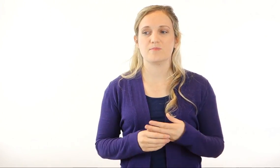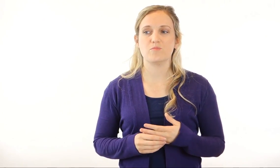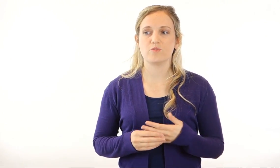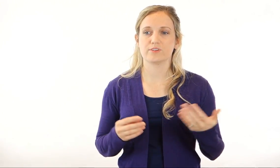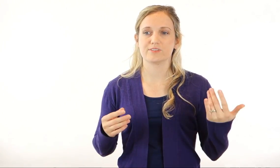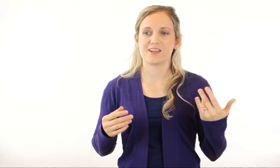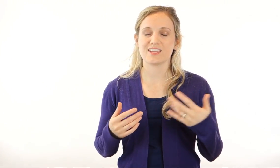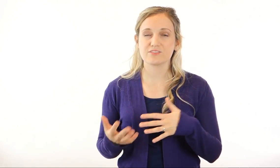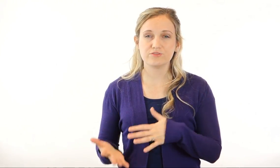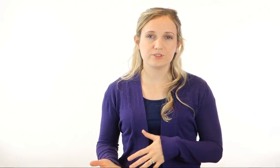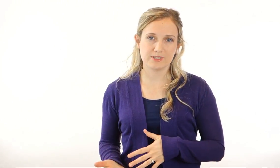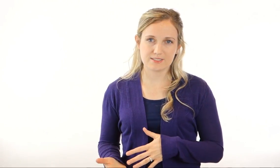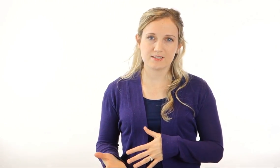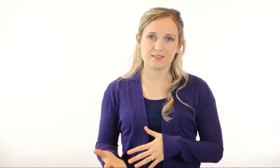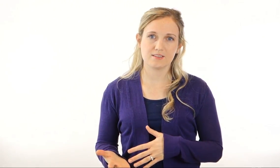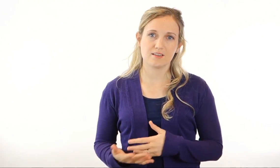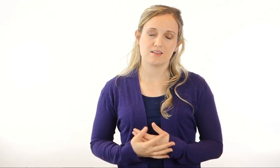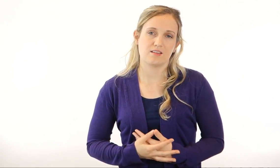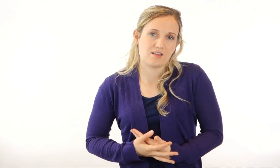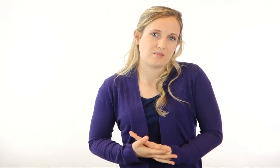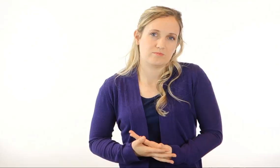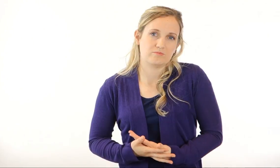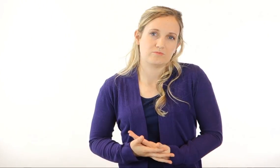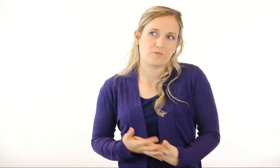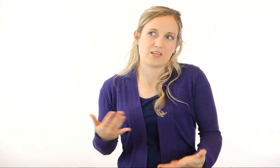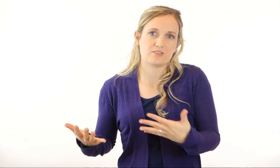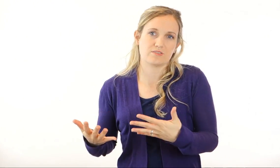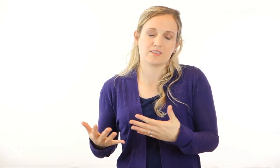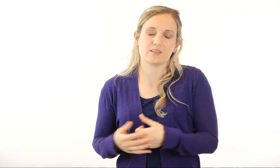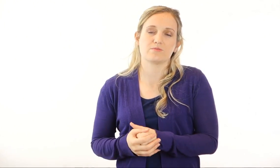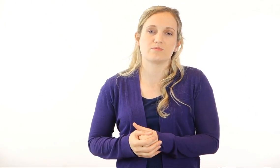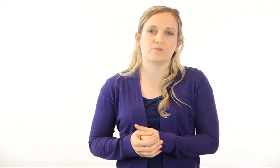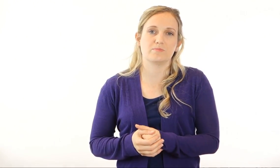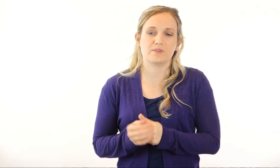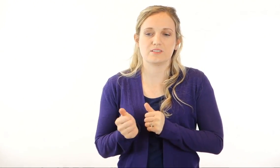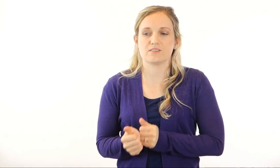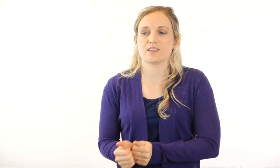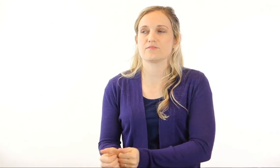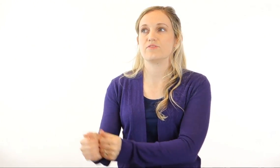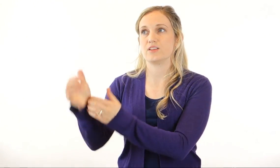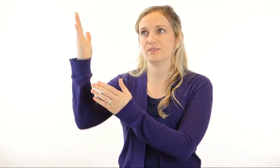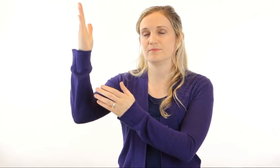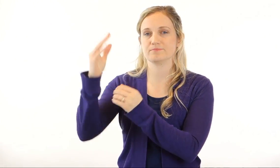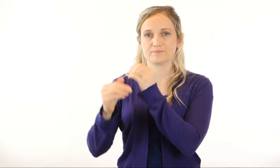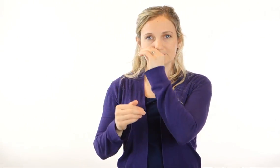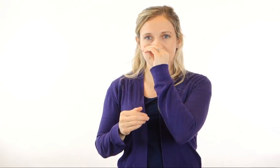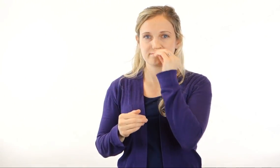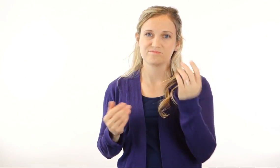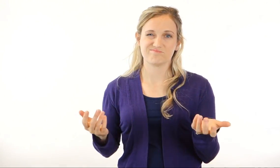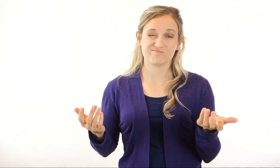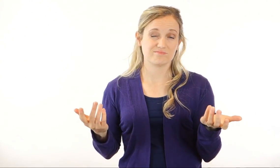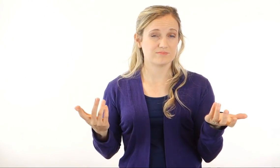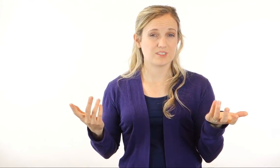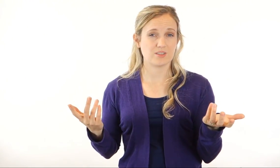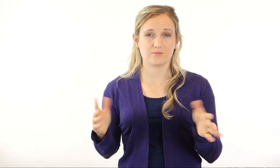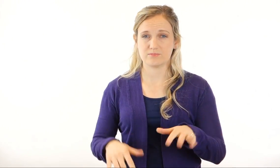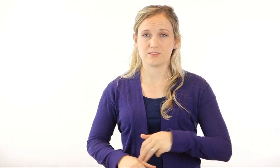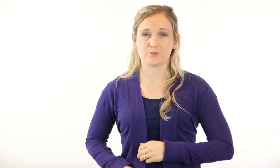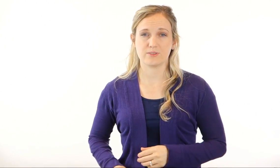a more, I guess, fluent way to do sign language would be like follow him. So it's totally